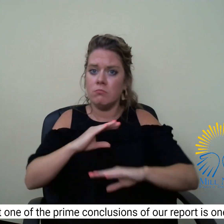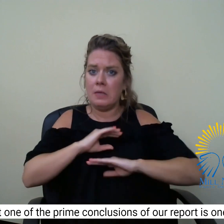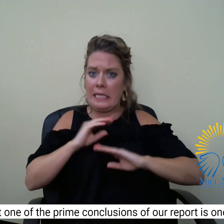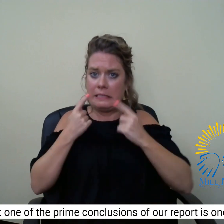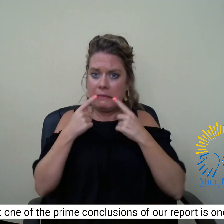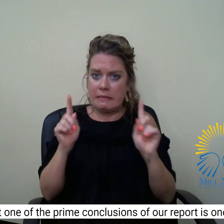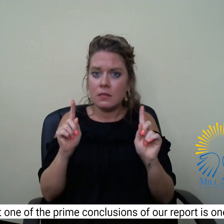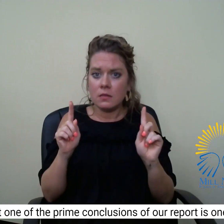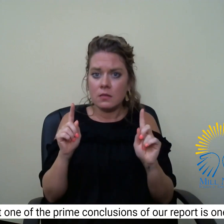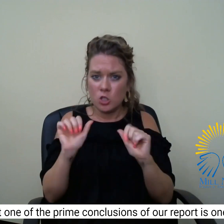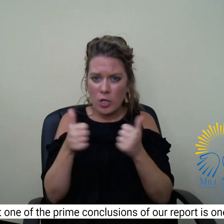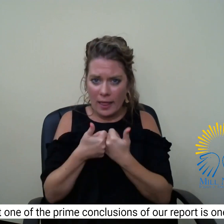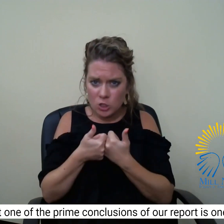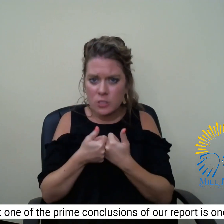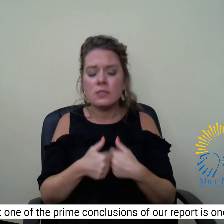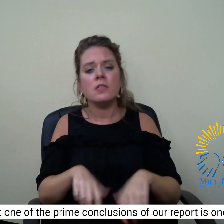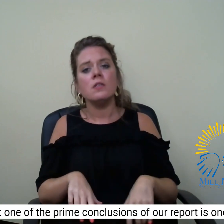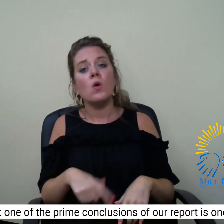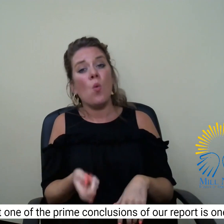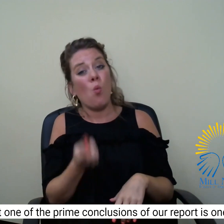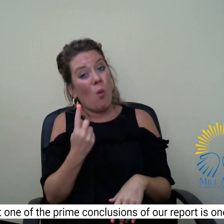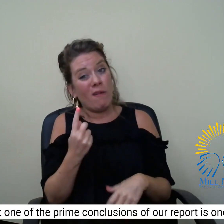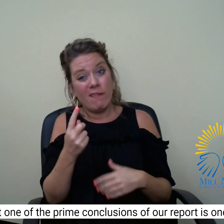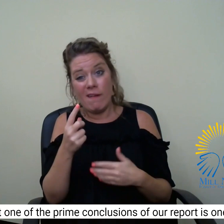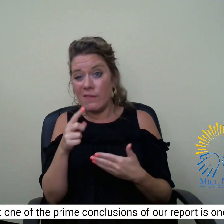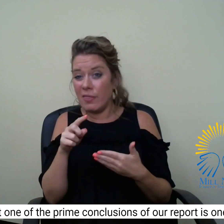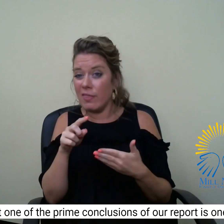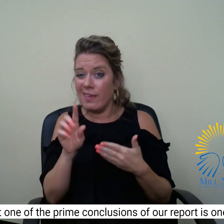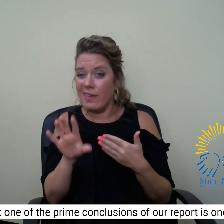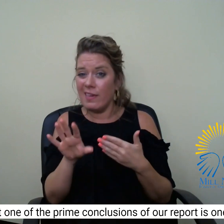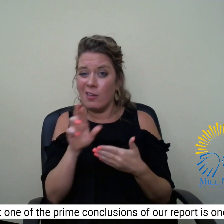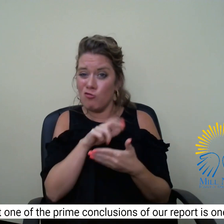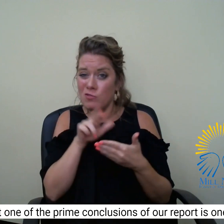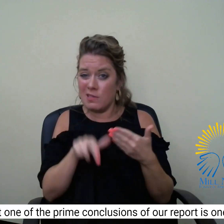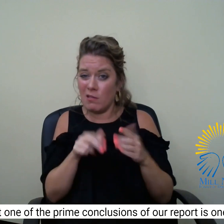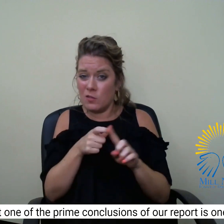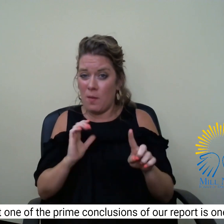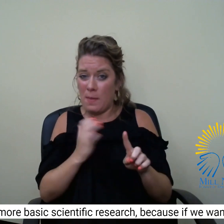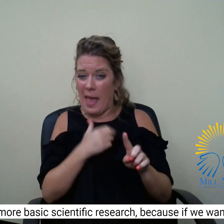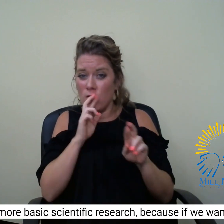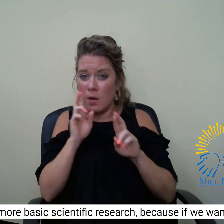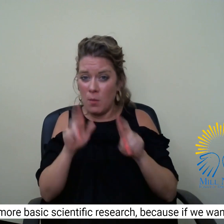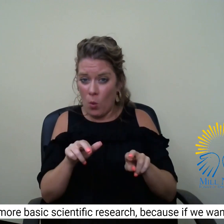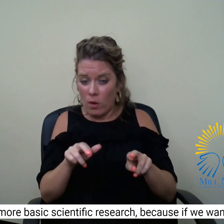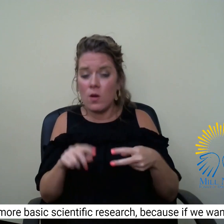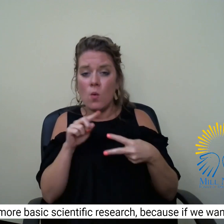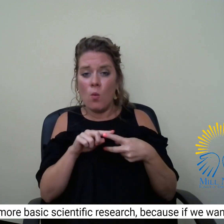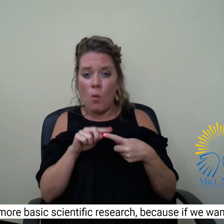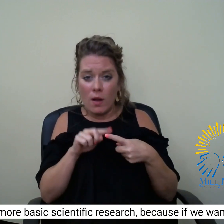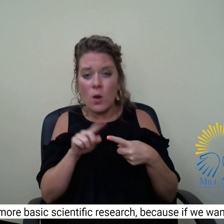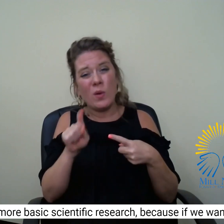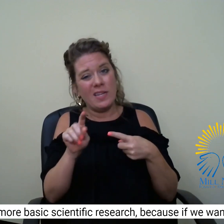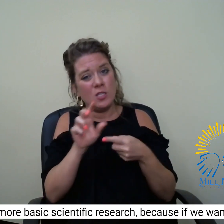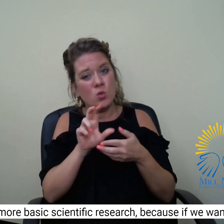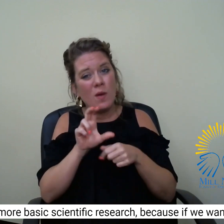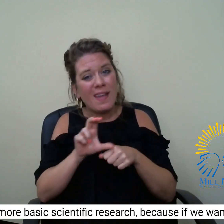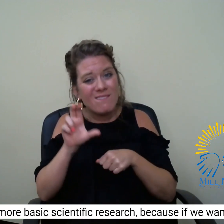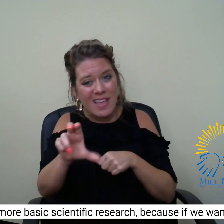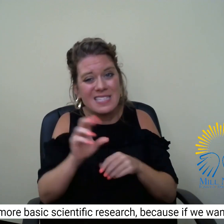tell you that one of the prime conclusions of our report is, one, we need to invest in more basic